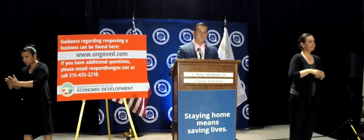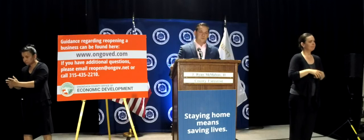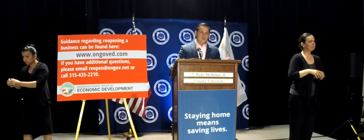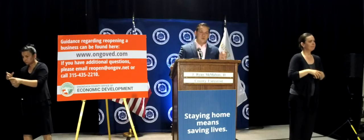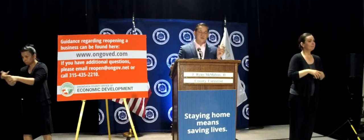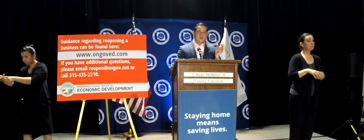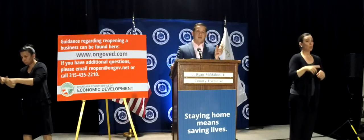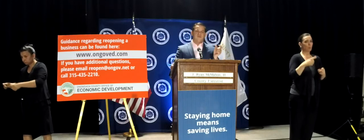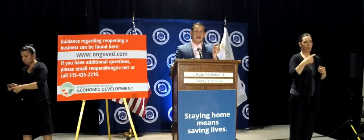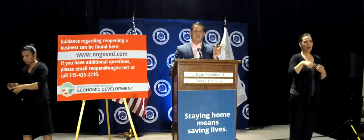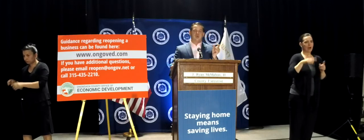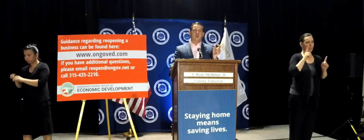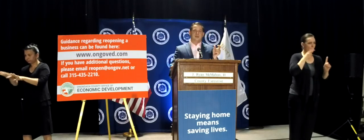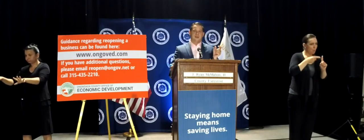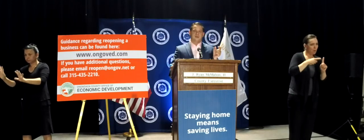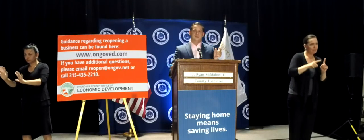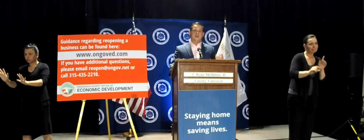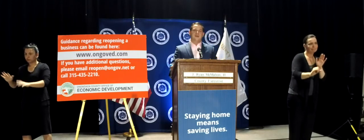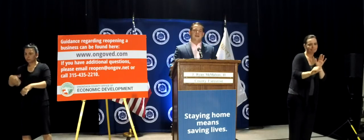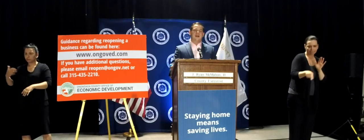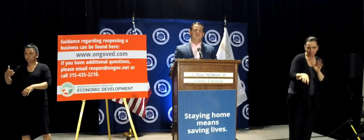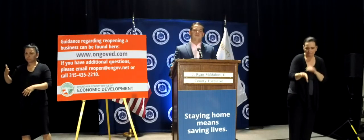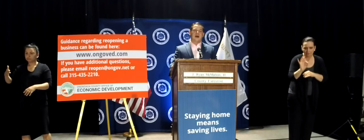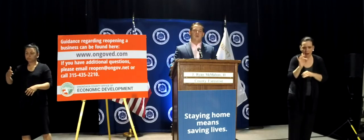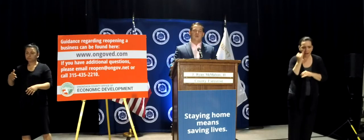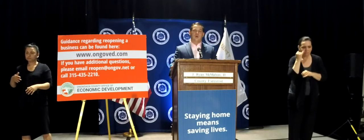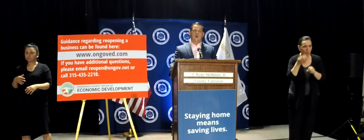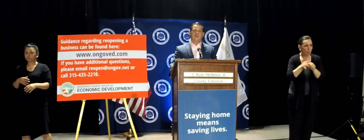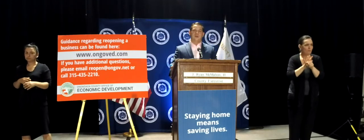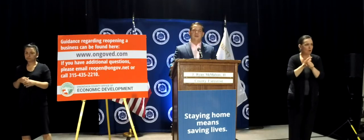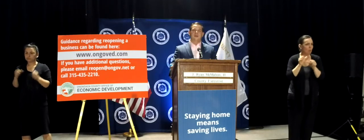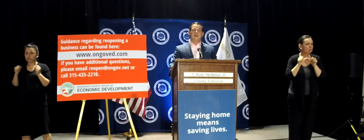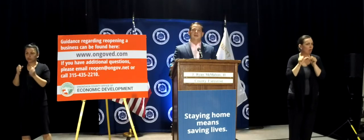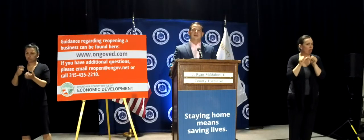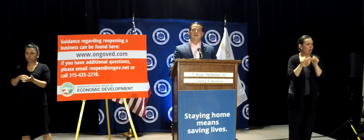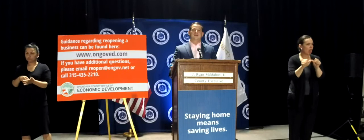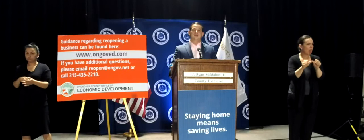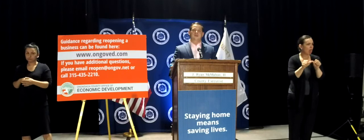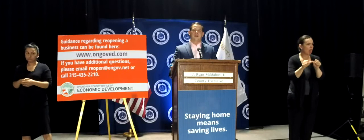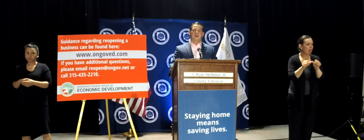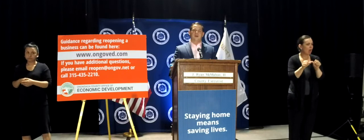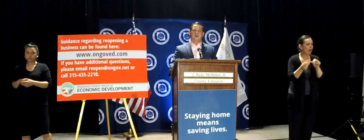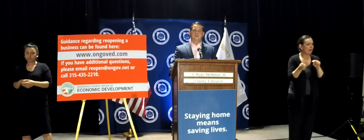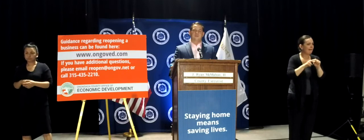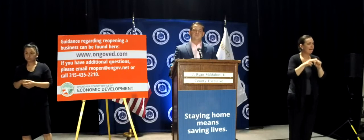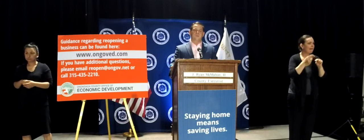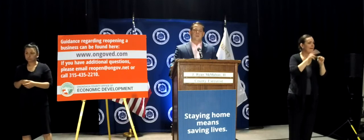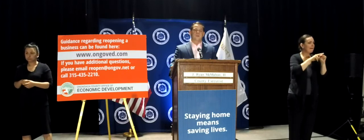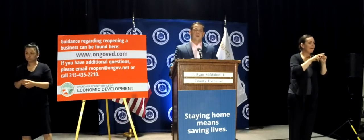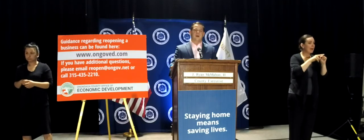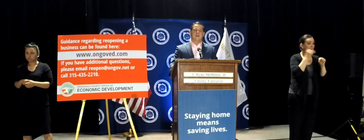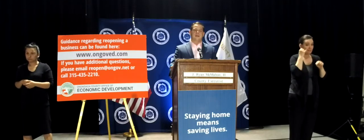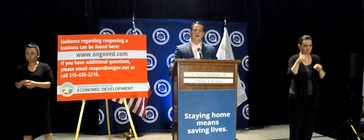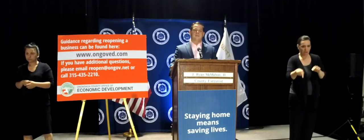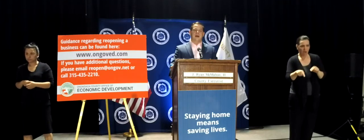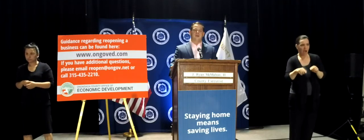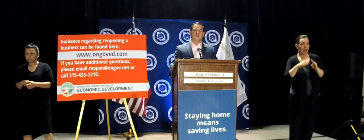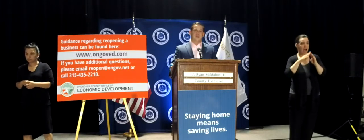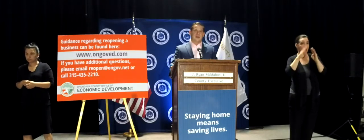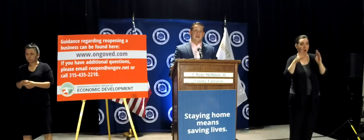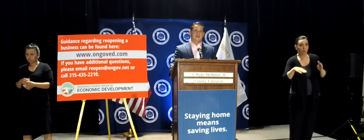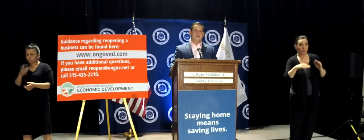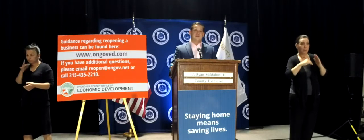process. They are fine-tuning this. They have found COVID in each of the areas, but